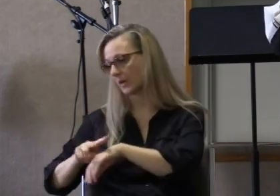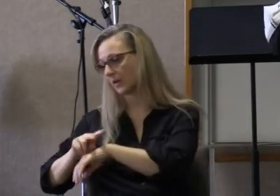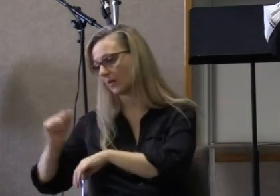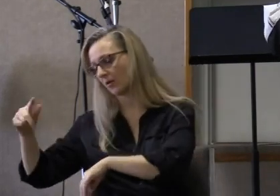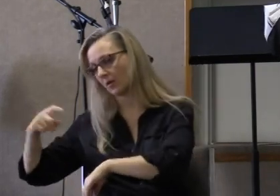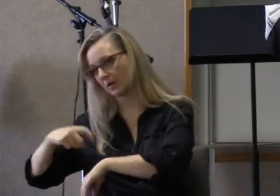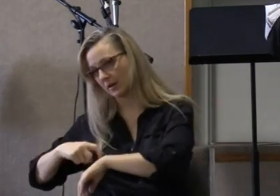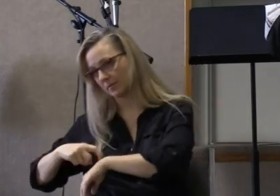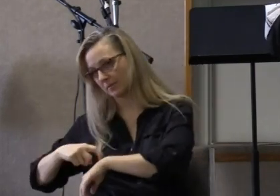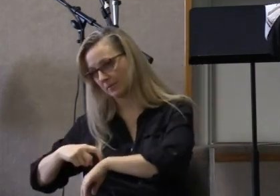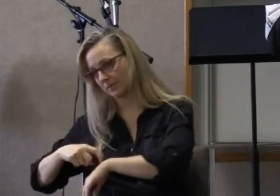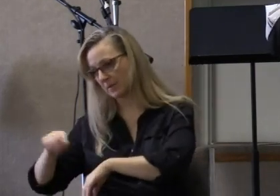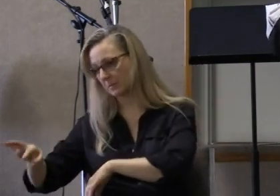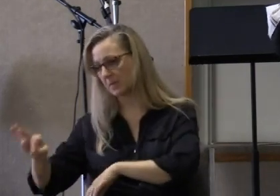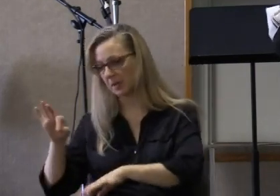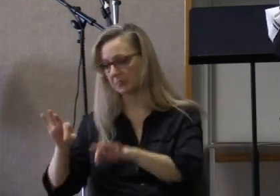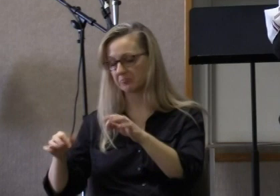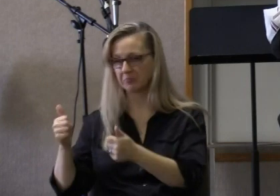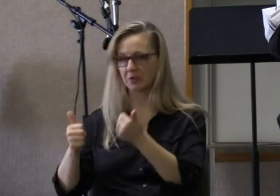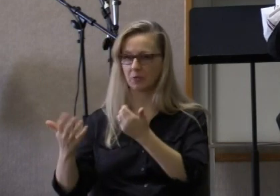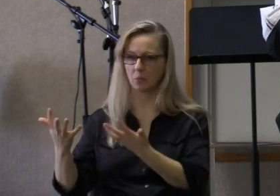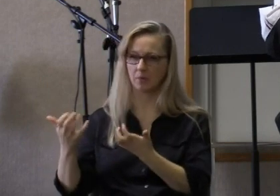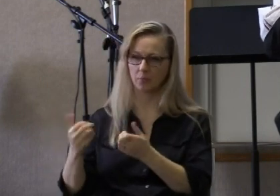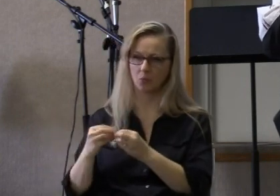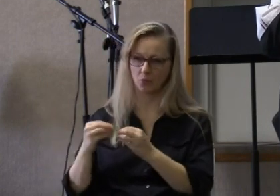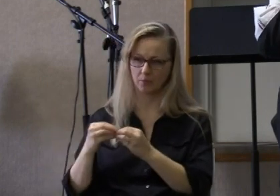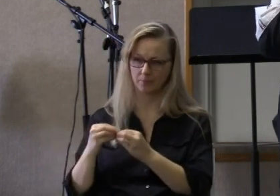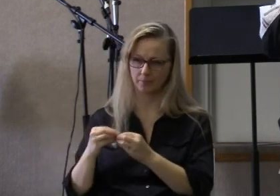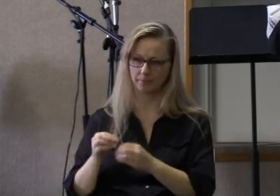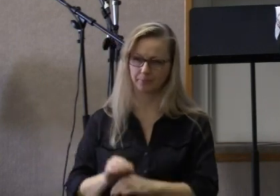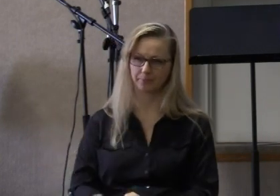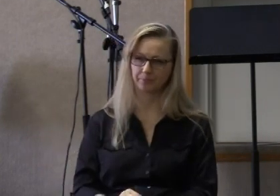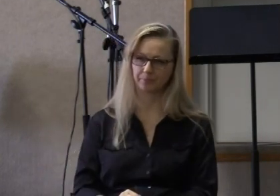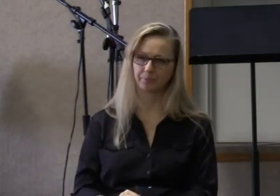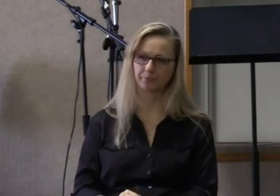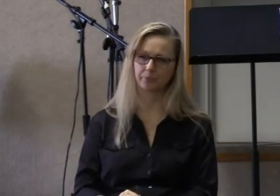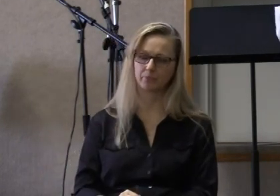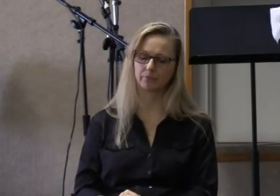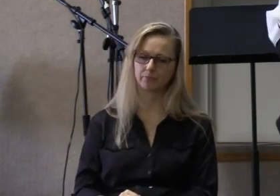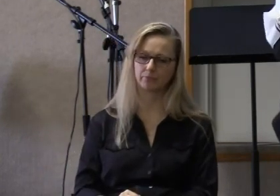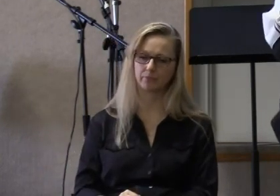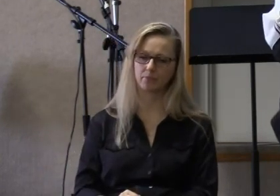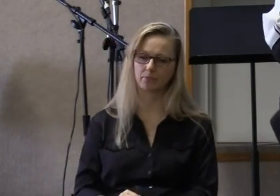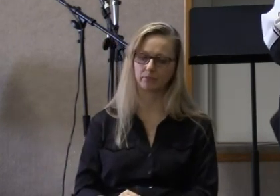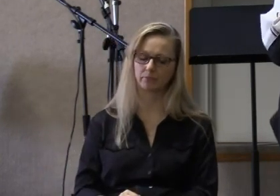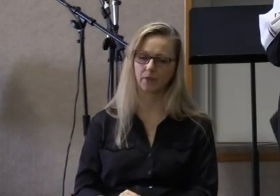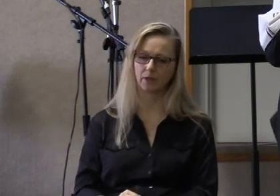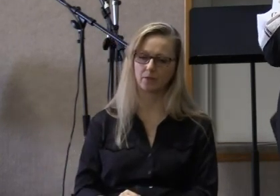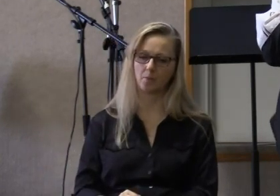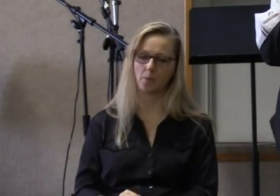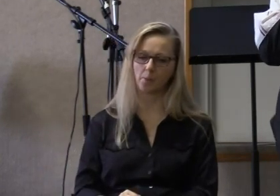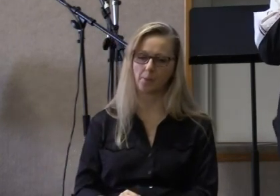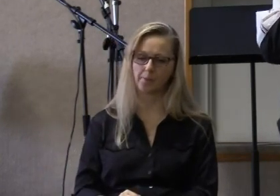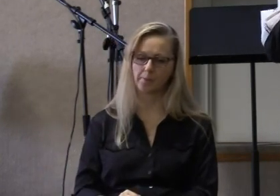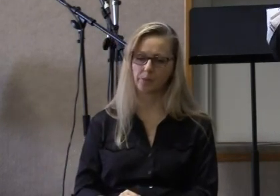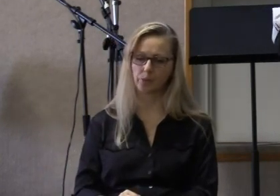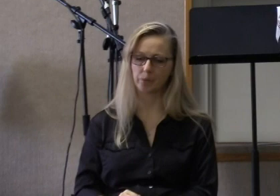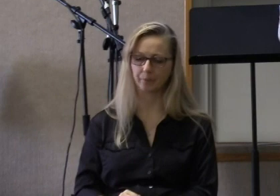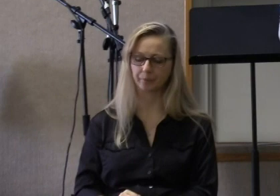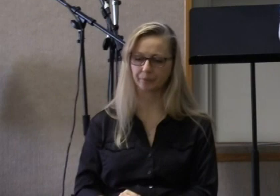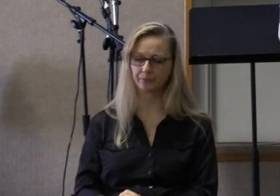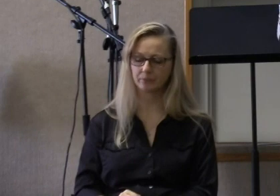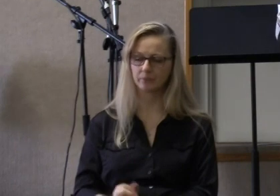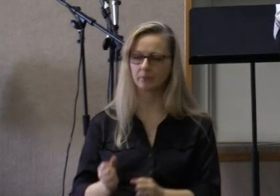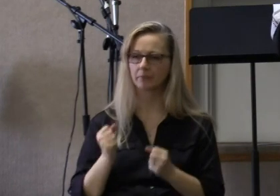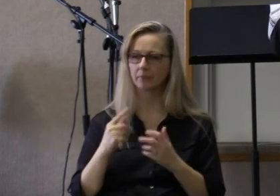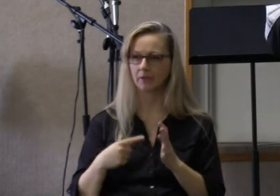pick whatever they want more, whatever they like more, whatever they think is the better choice. In many cases,